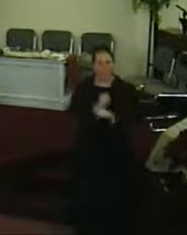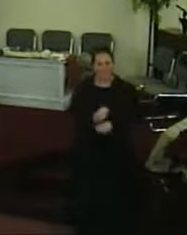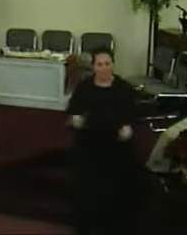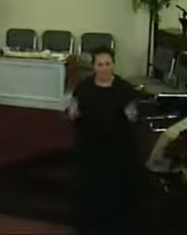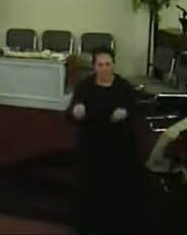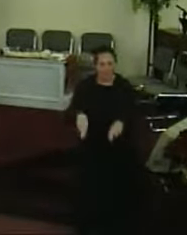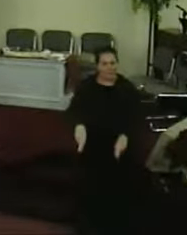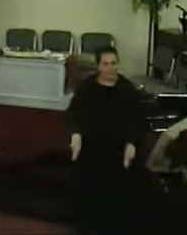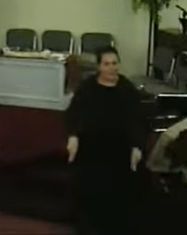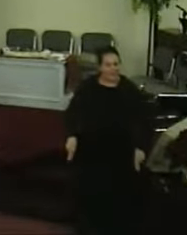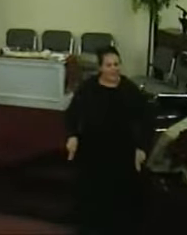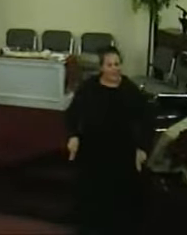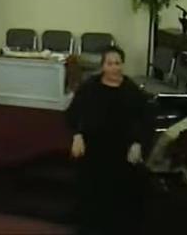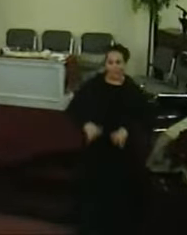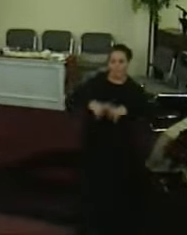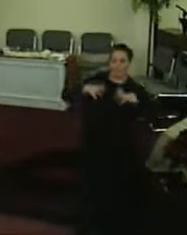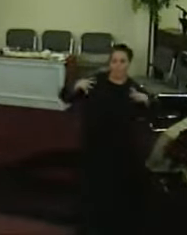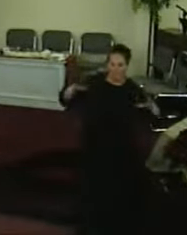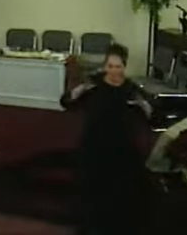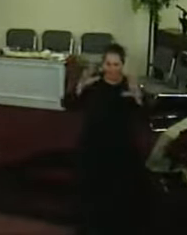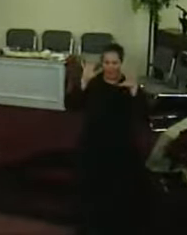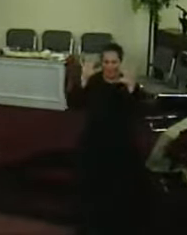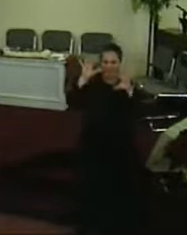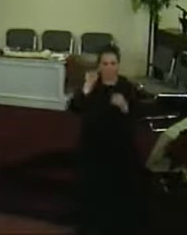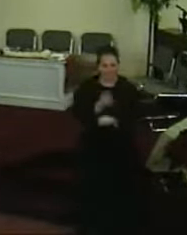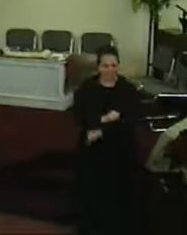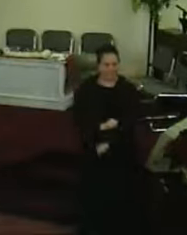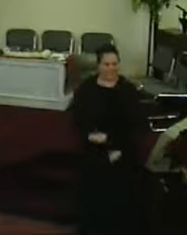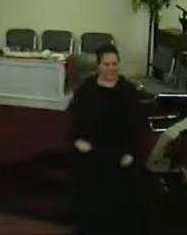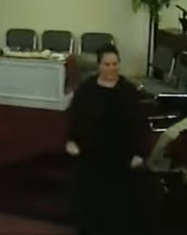happening. A whopper of a miracle.